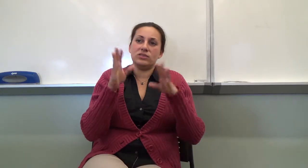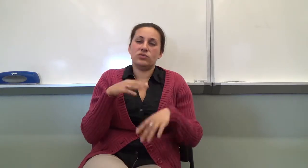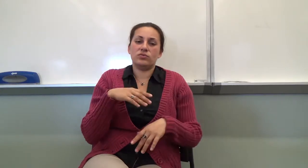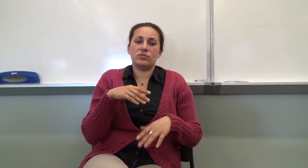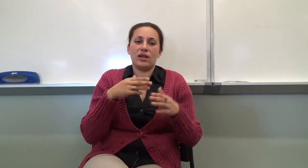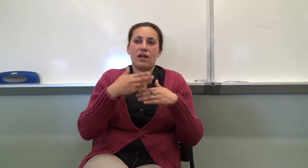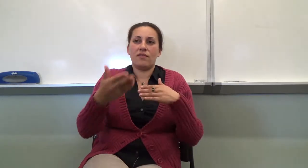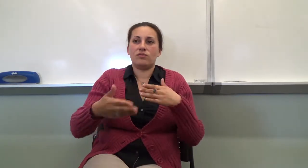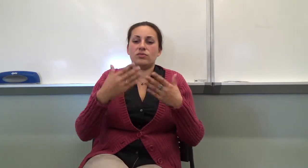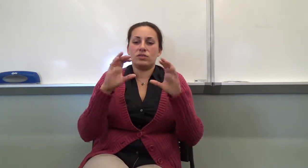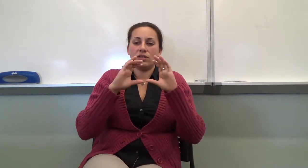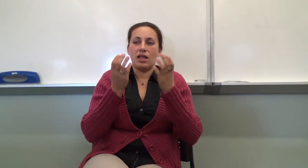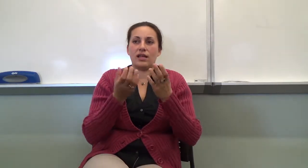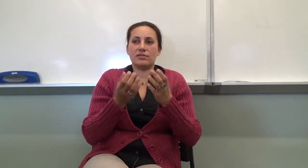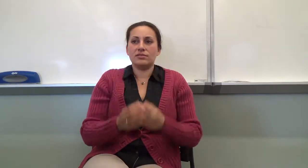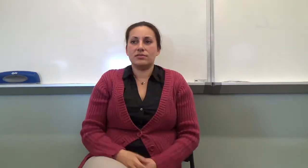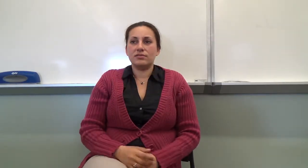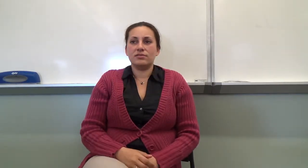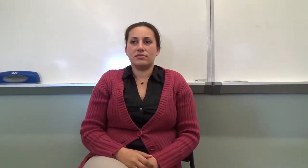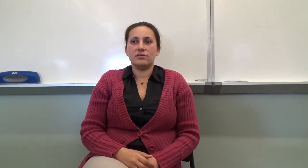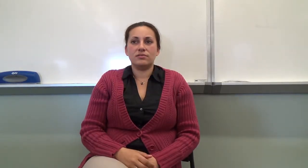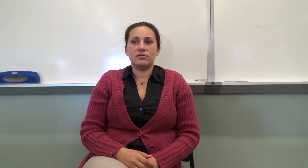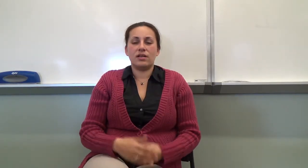and one exterior.